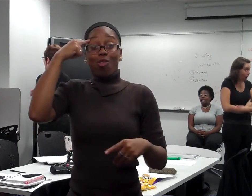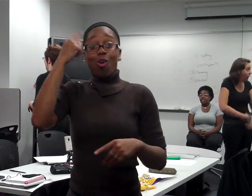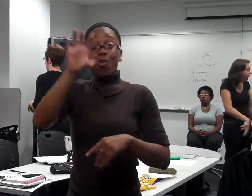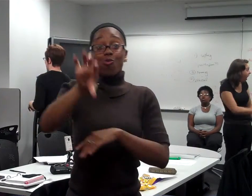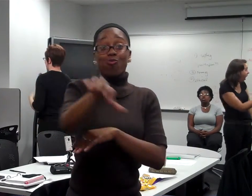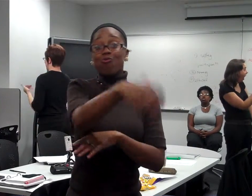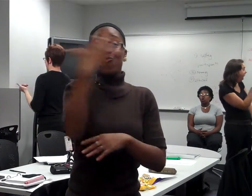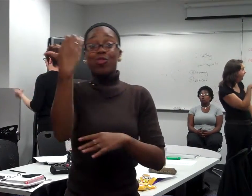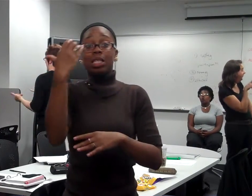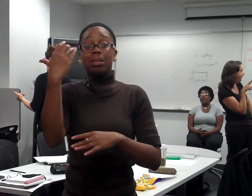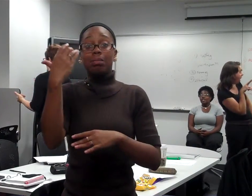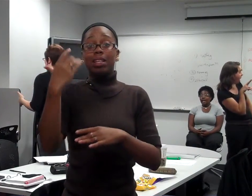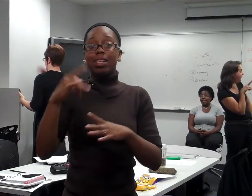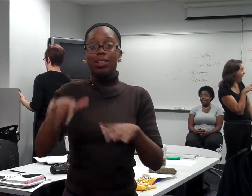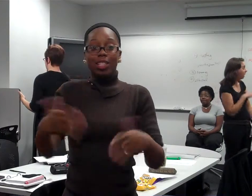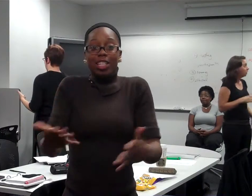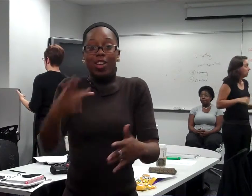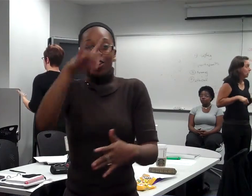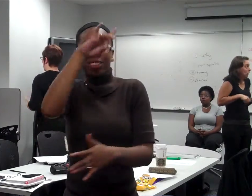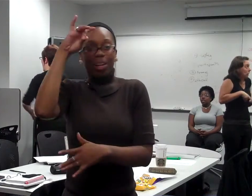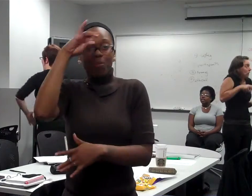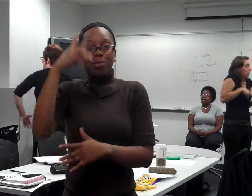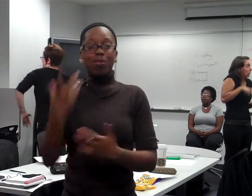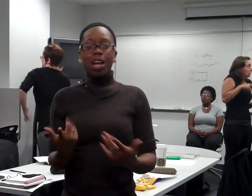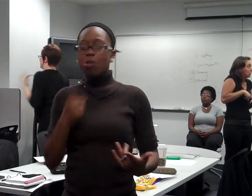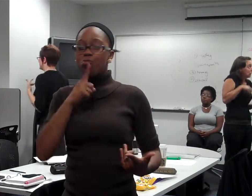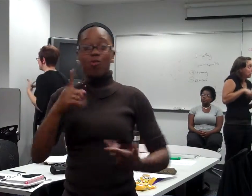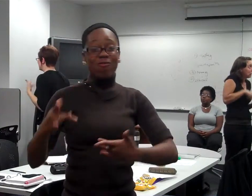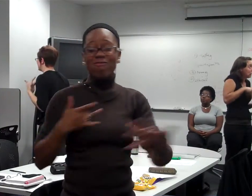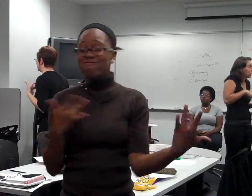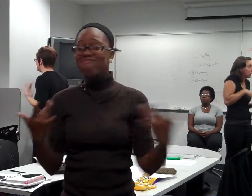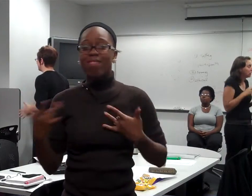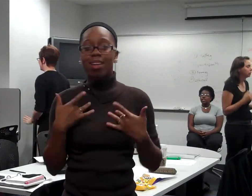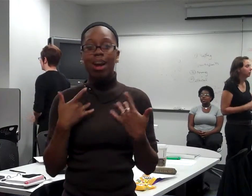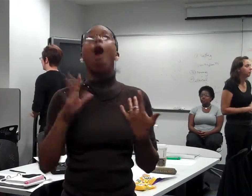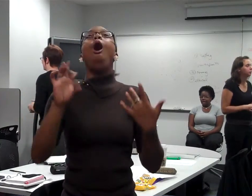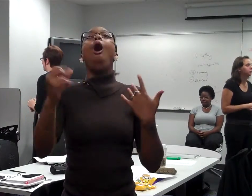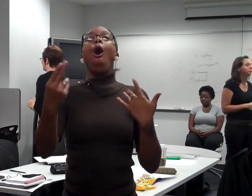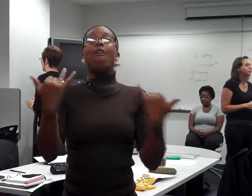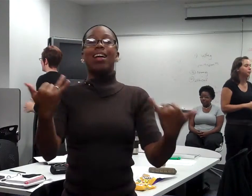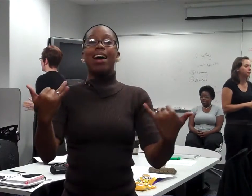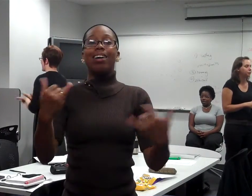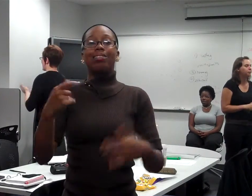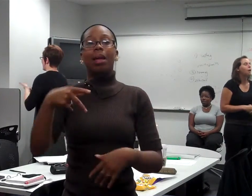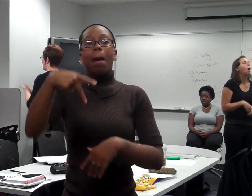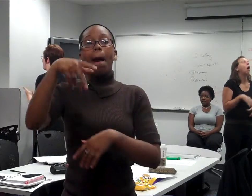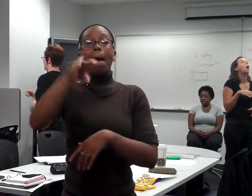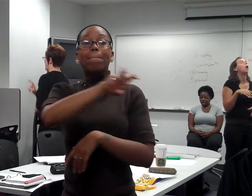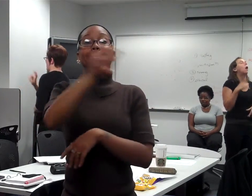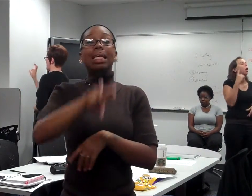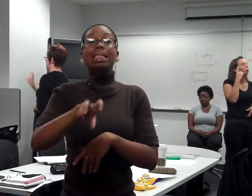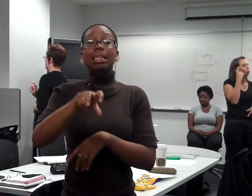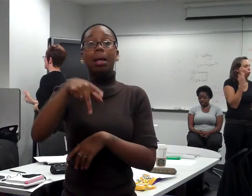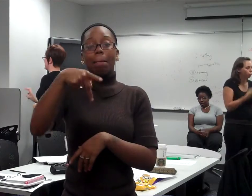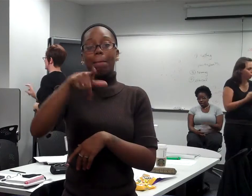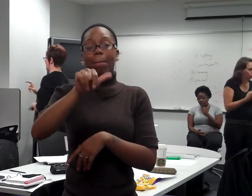He was so excited. Now I remember. Pizza Planet. Pizza Planet was the name of